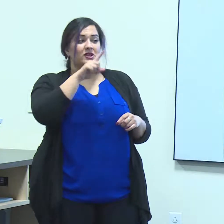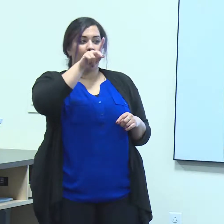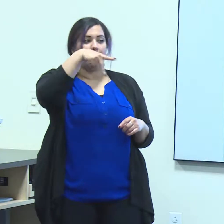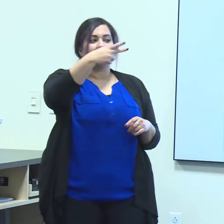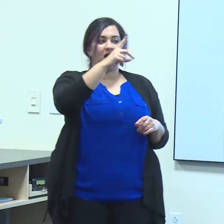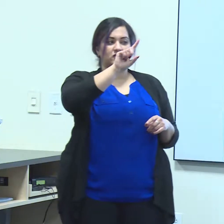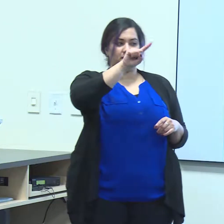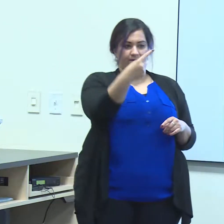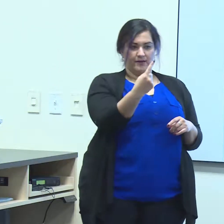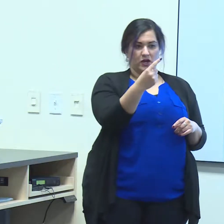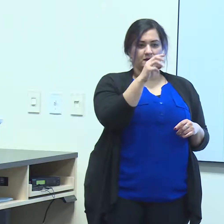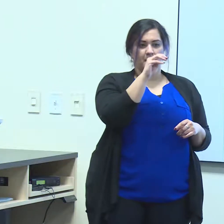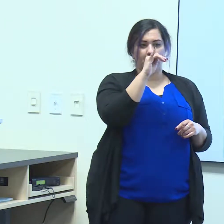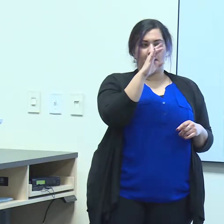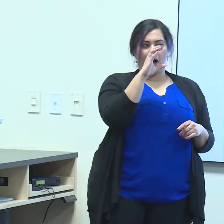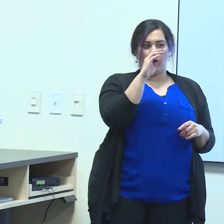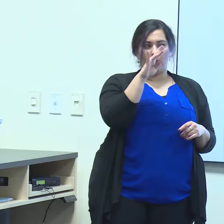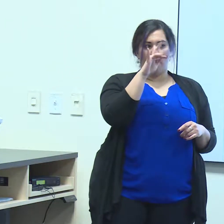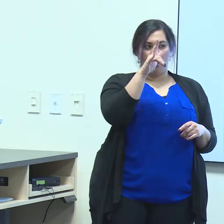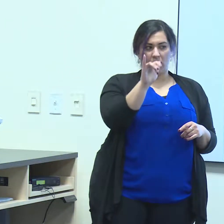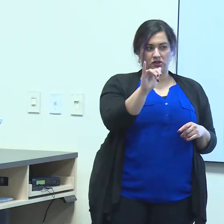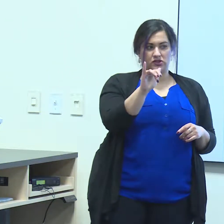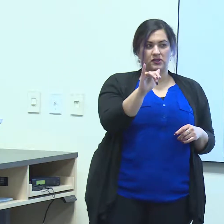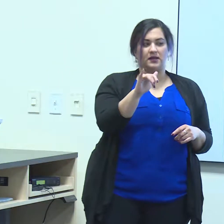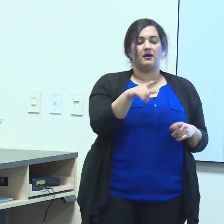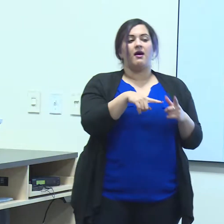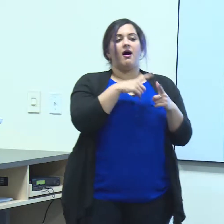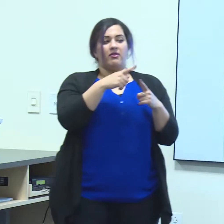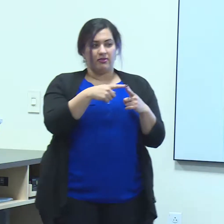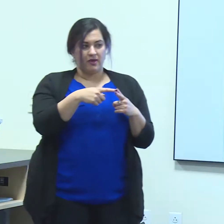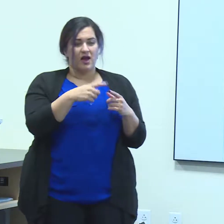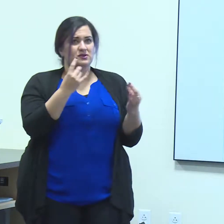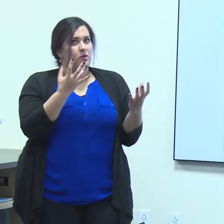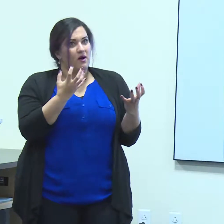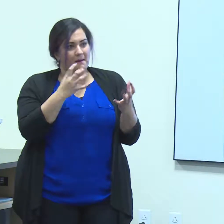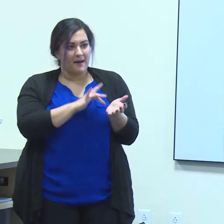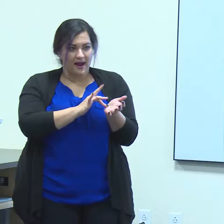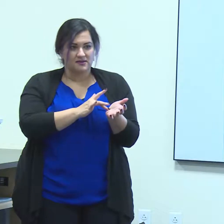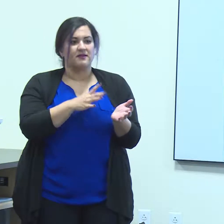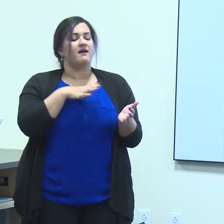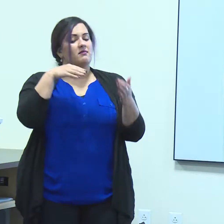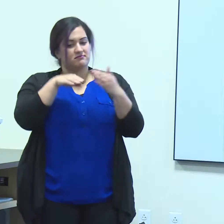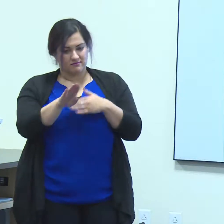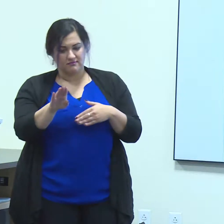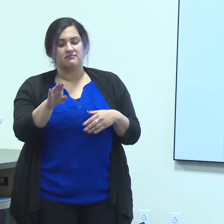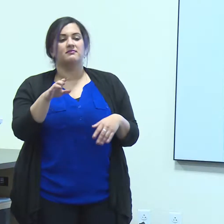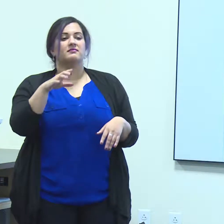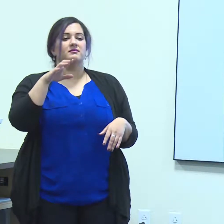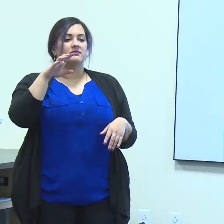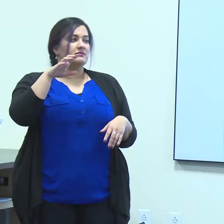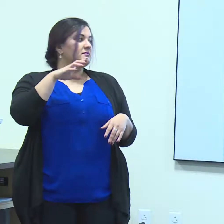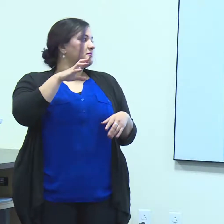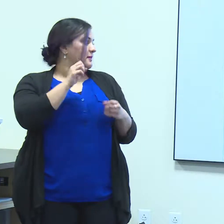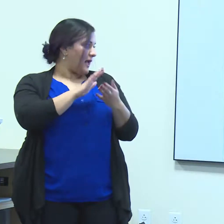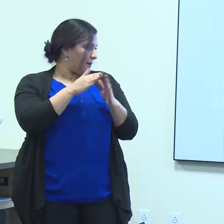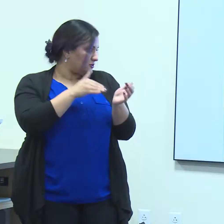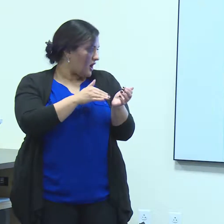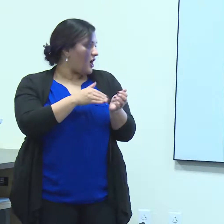me that she got her PhD first in microbiology, and then she wanted to go to medical school. She did and